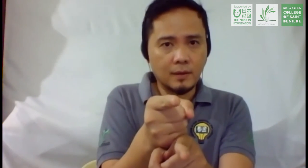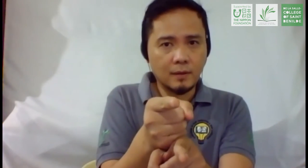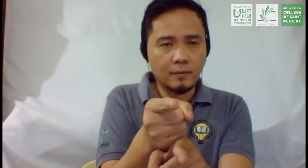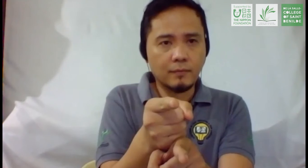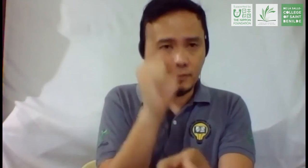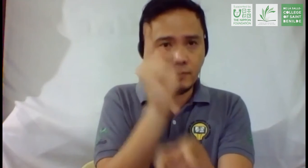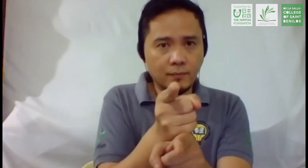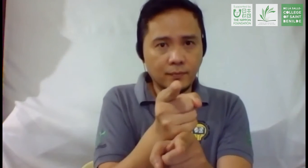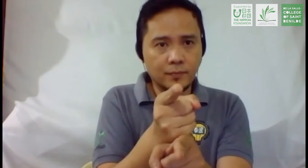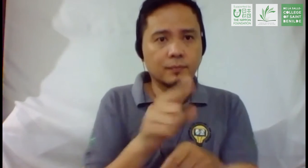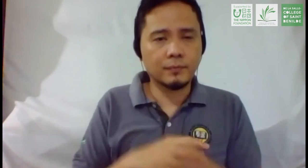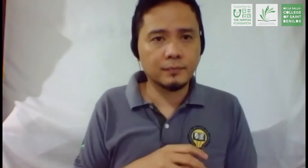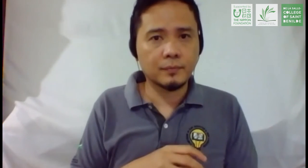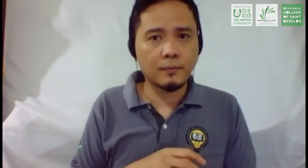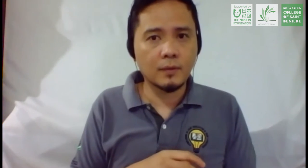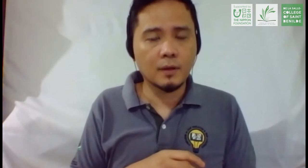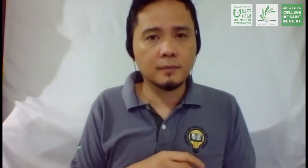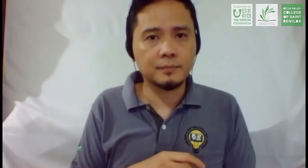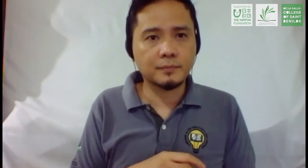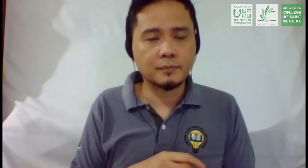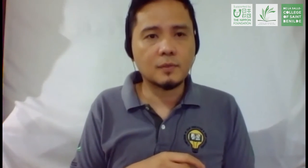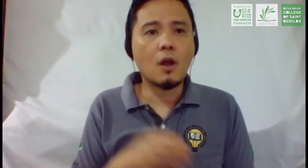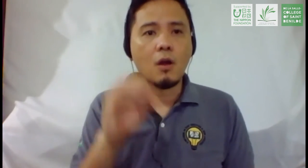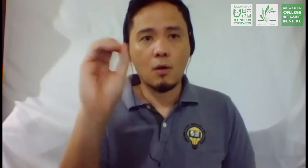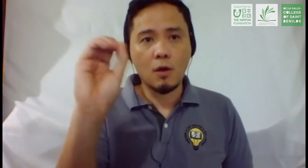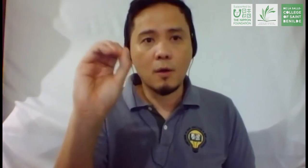Right. So what's the object?